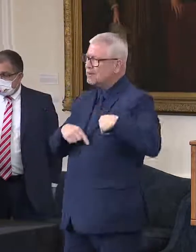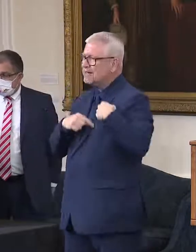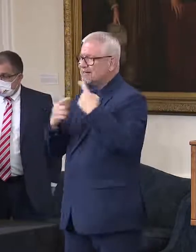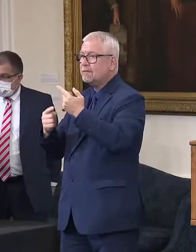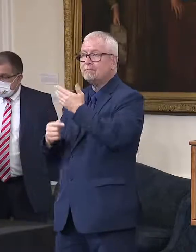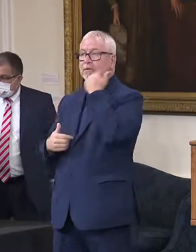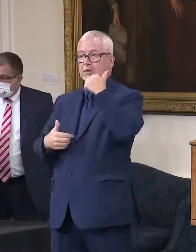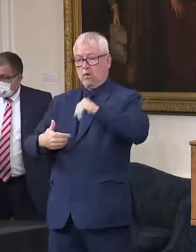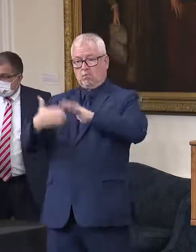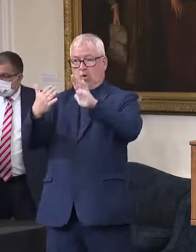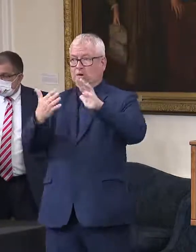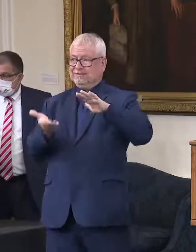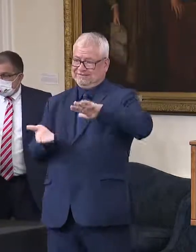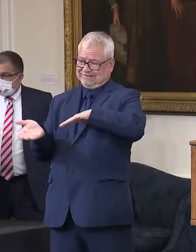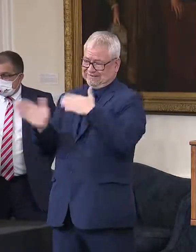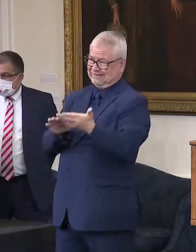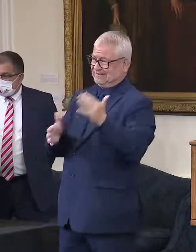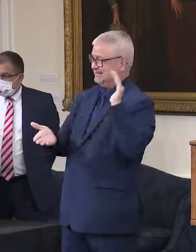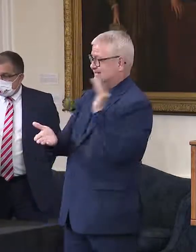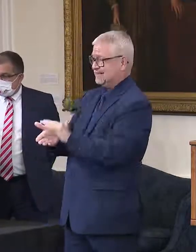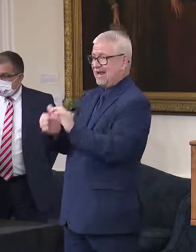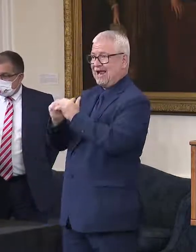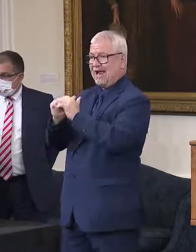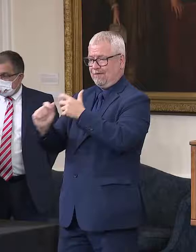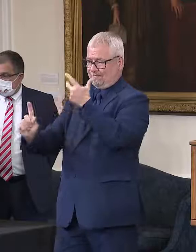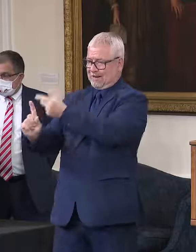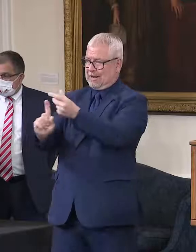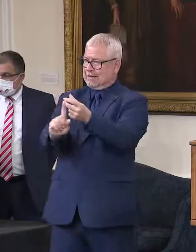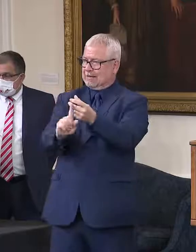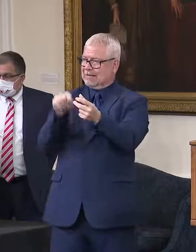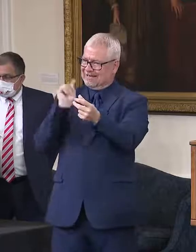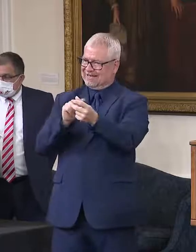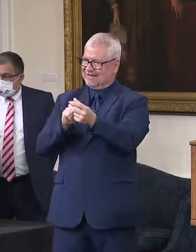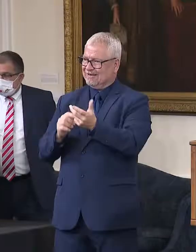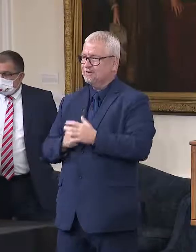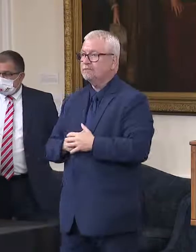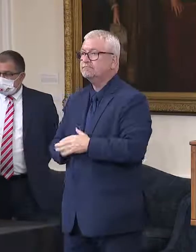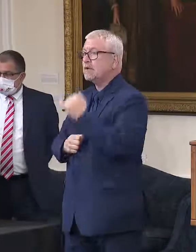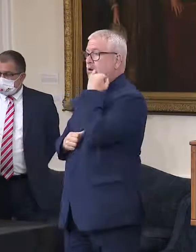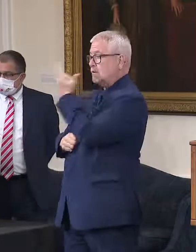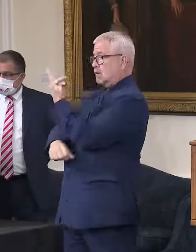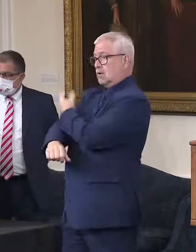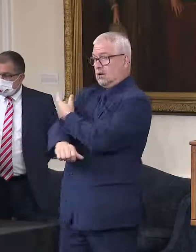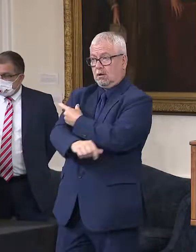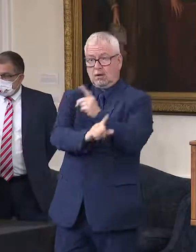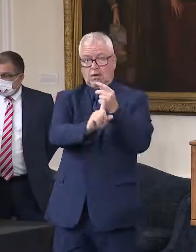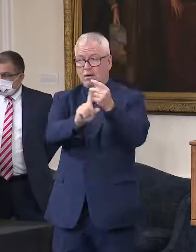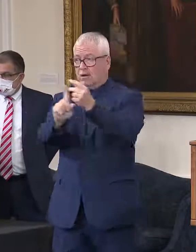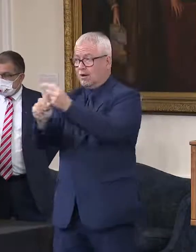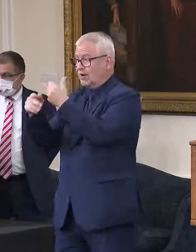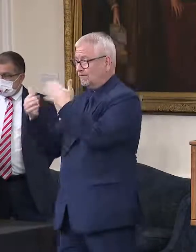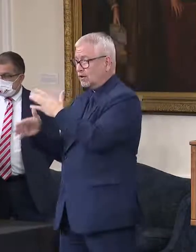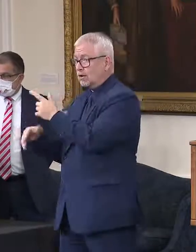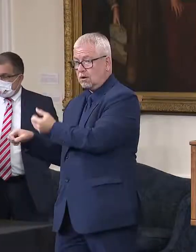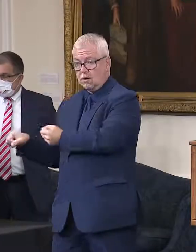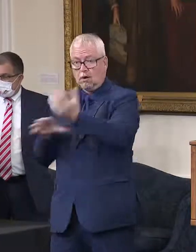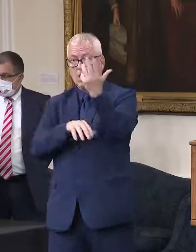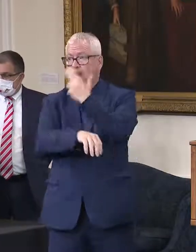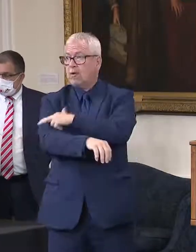at this. Post-vaccination hospitalizations have occurred in just